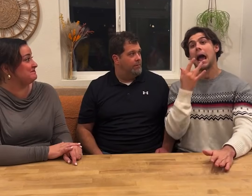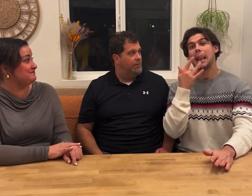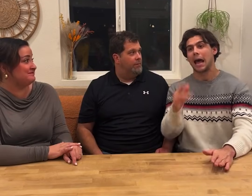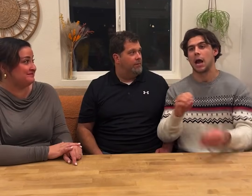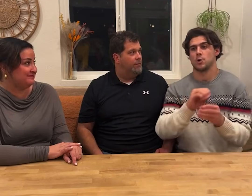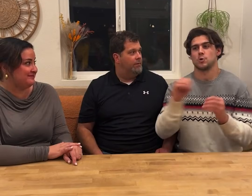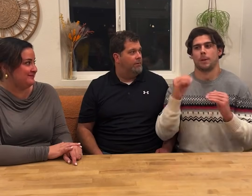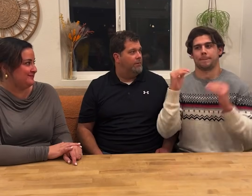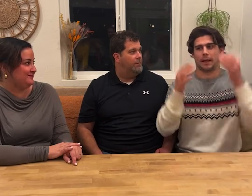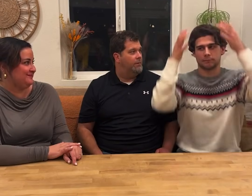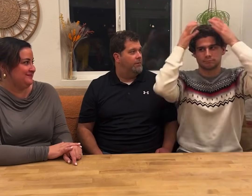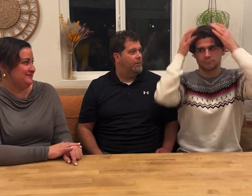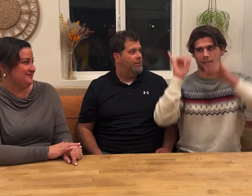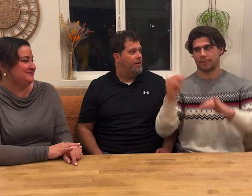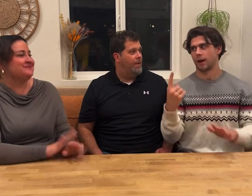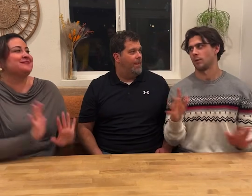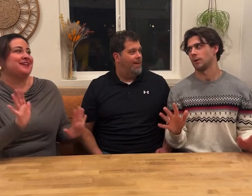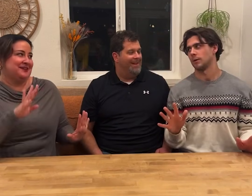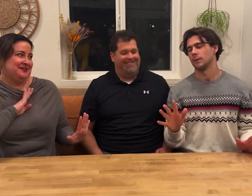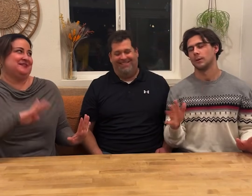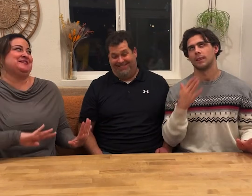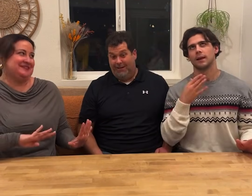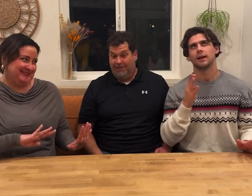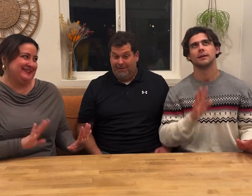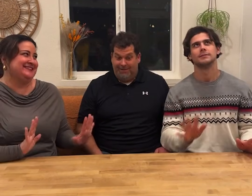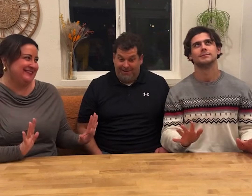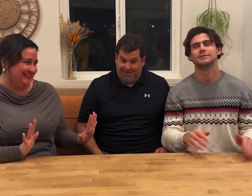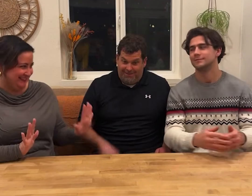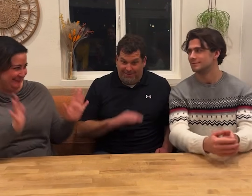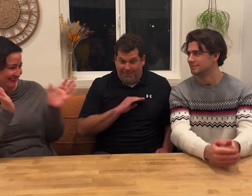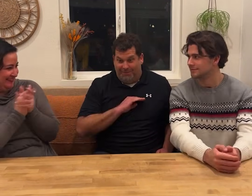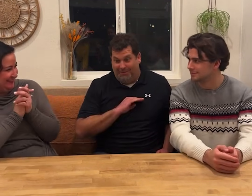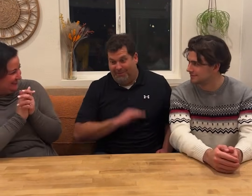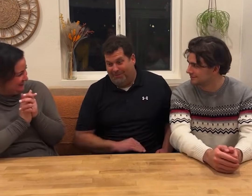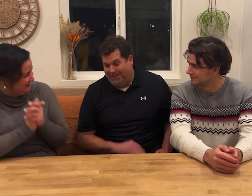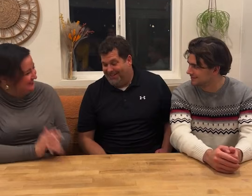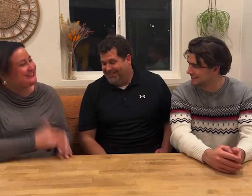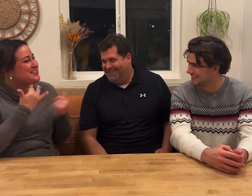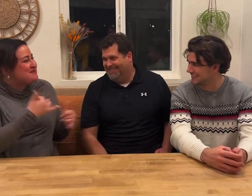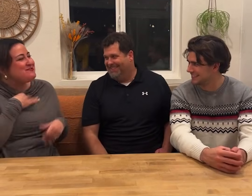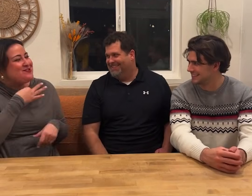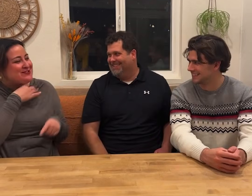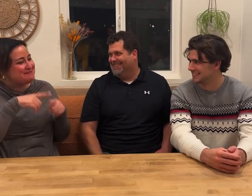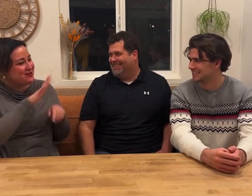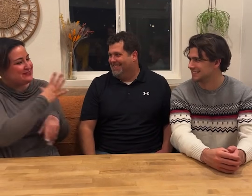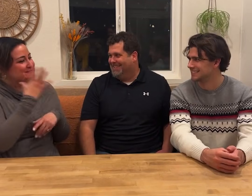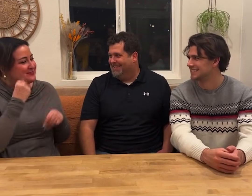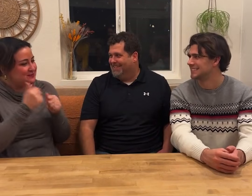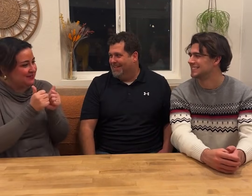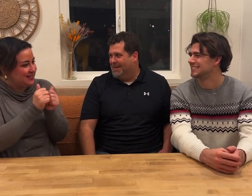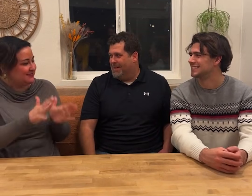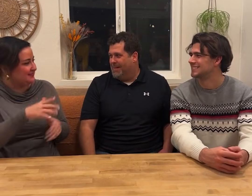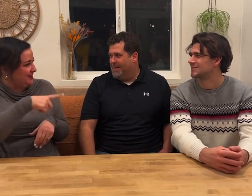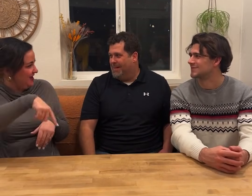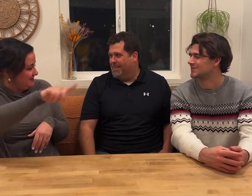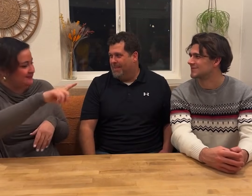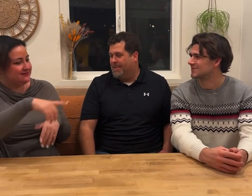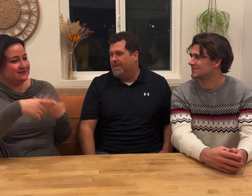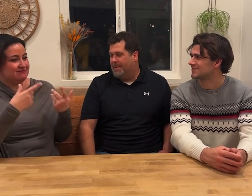helpful. And fortunately, I didn't have to balance anything on my head while doing the river dance. What a relief. Just wondering about your experience